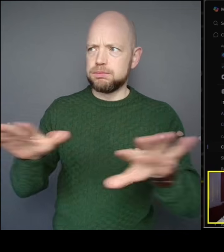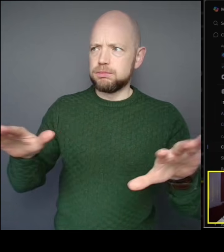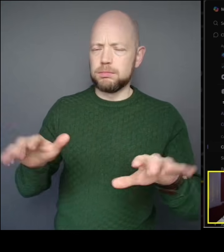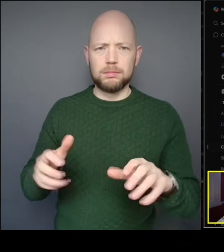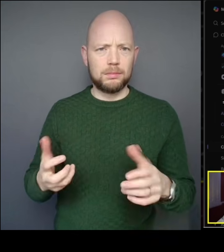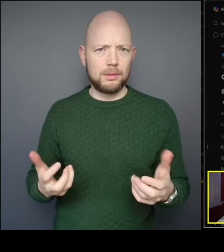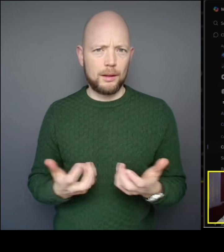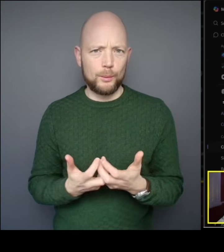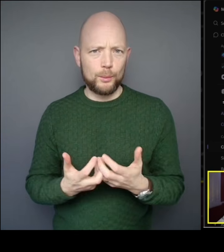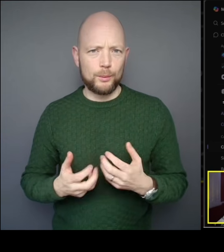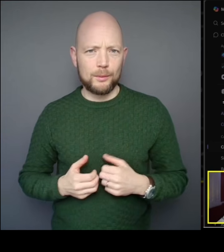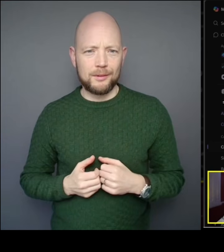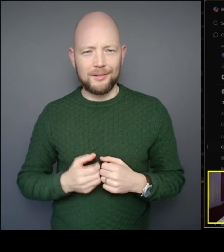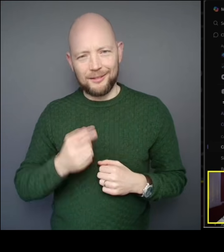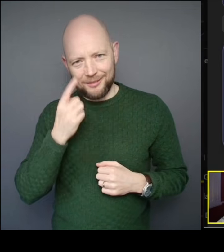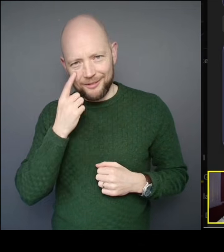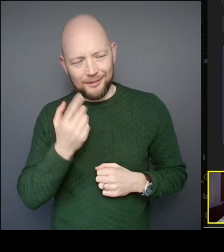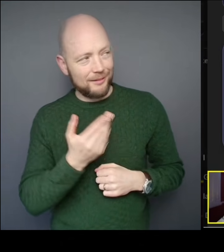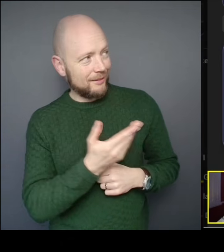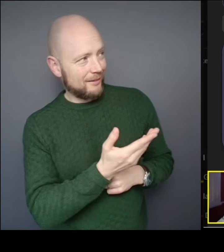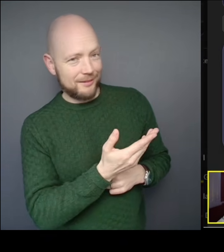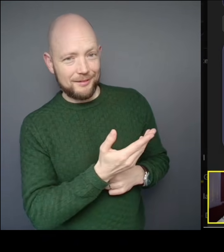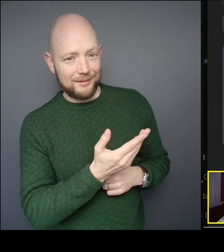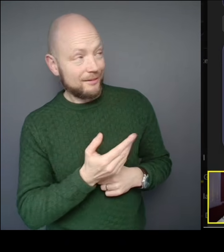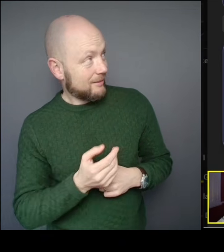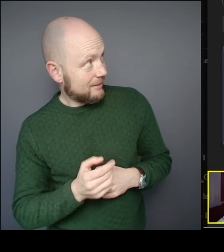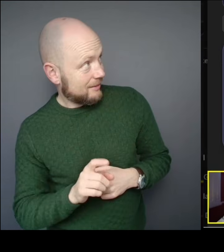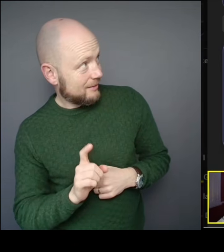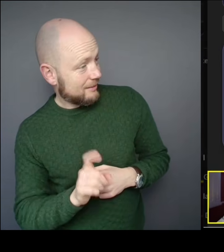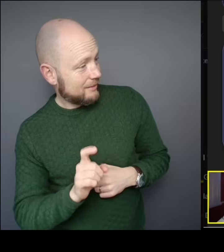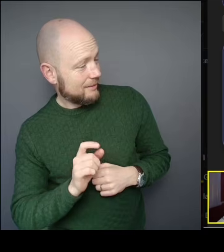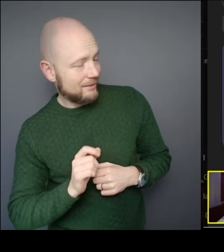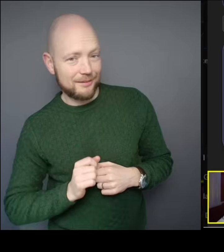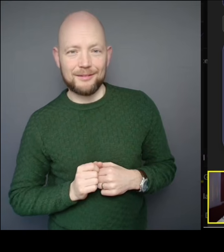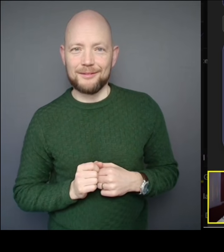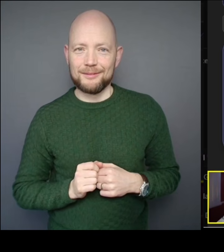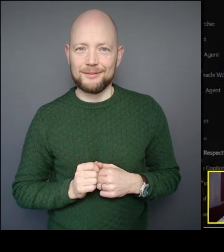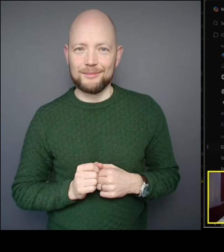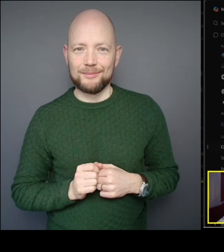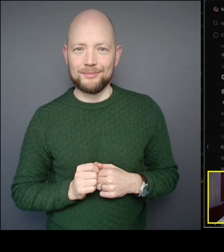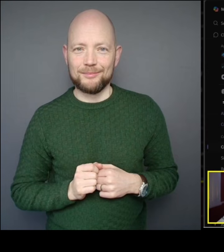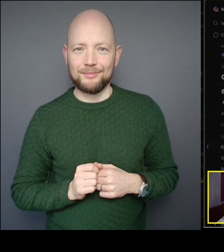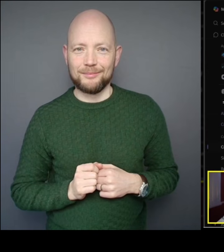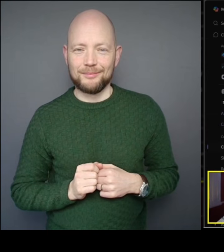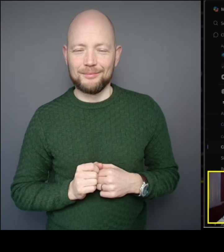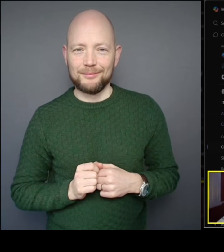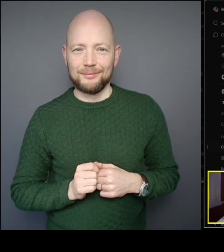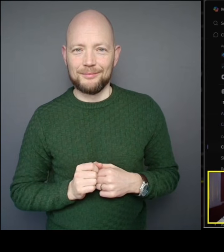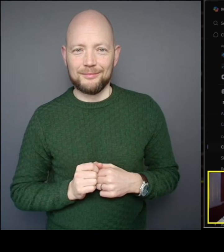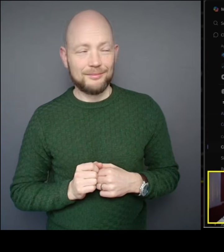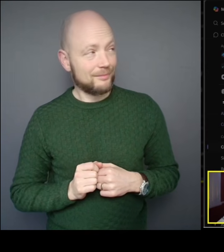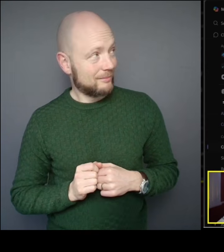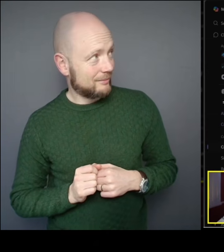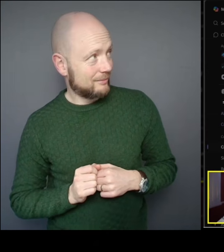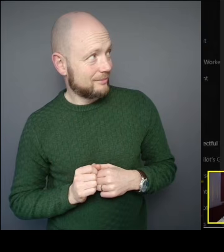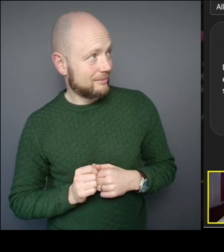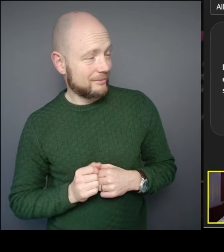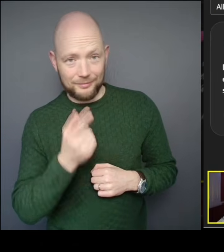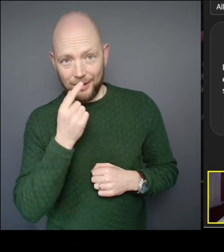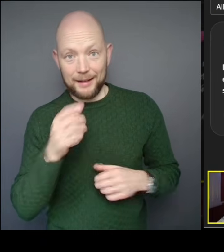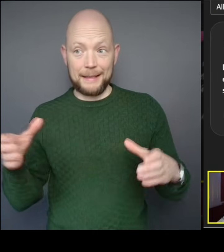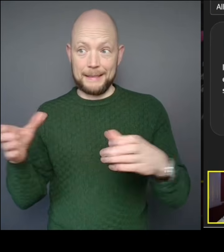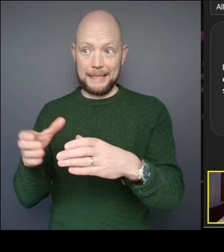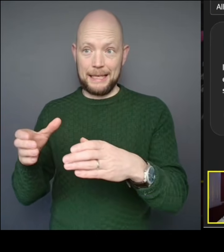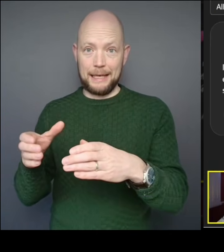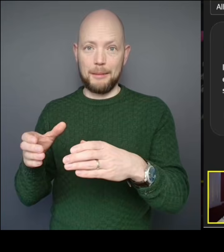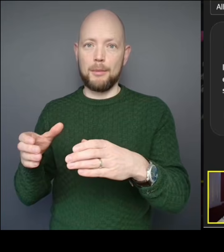with a team? So basically what you do is you select this icon, which is the share prompt, and it allows you to